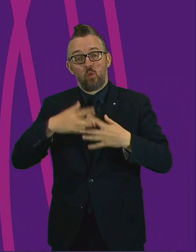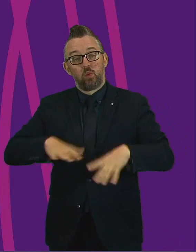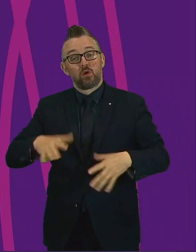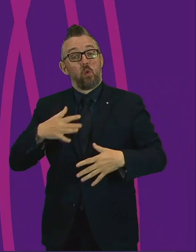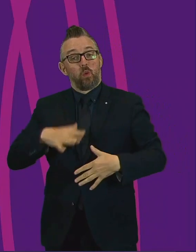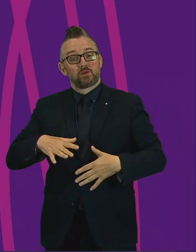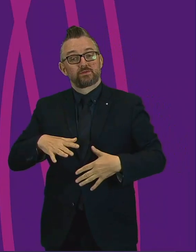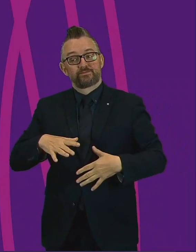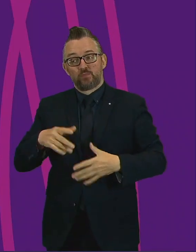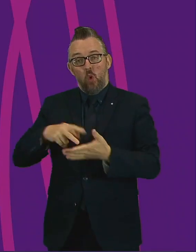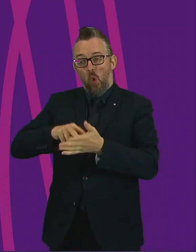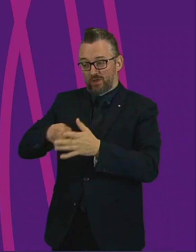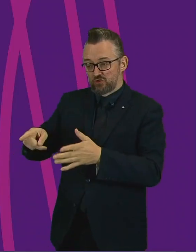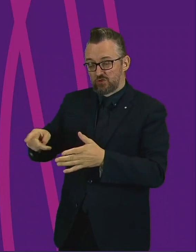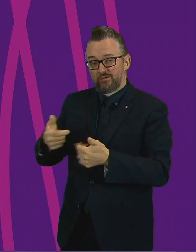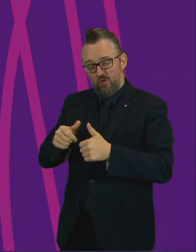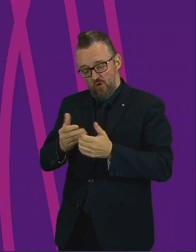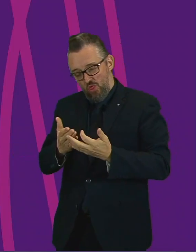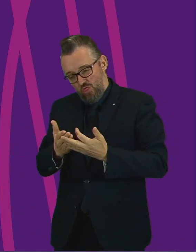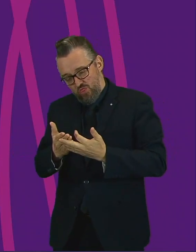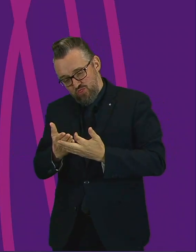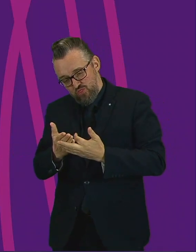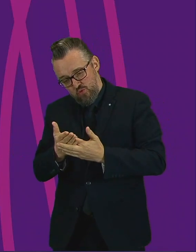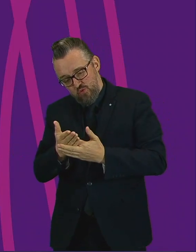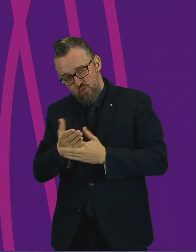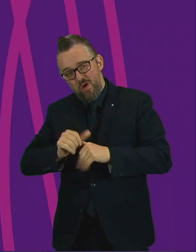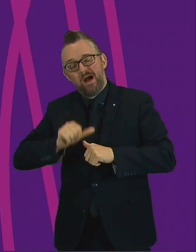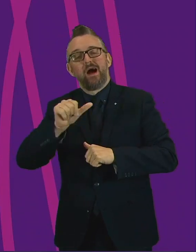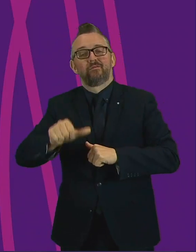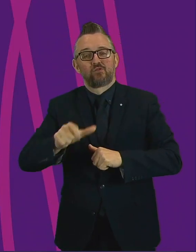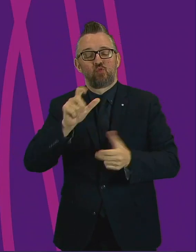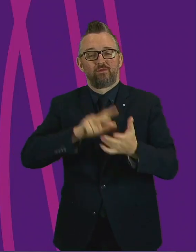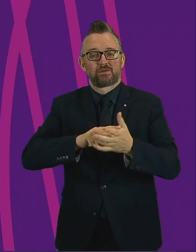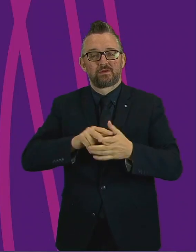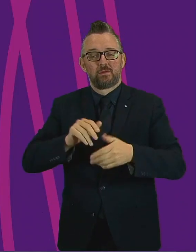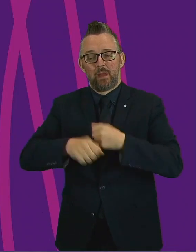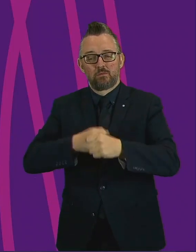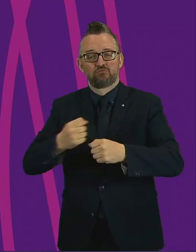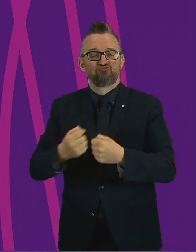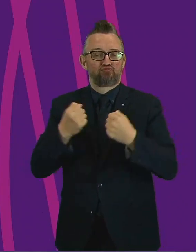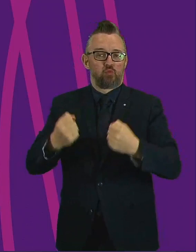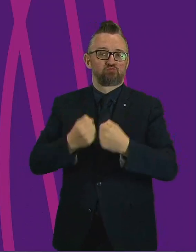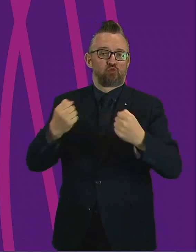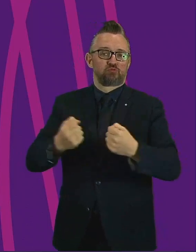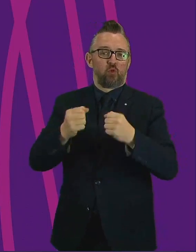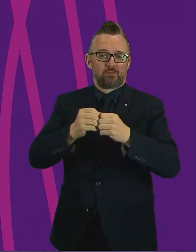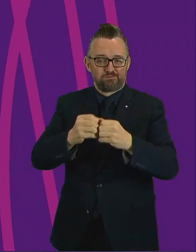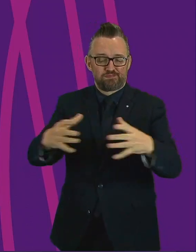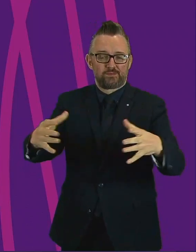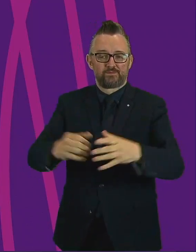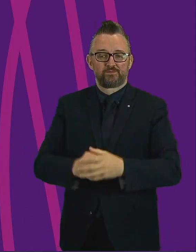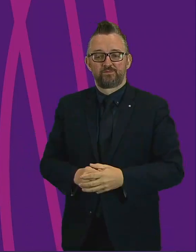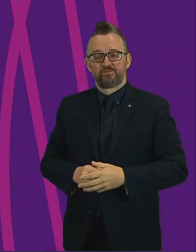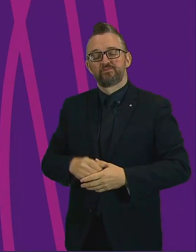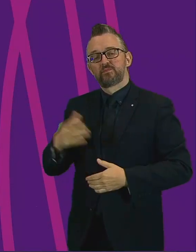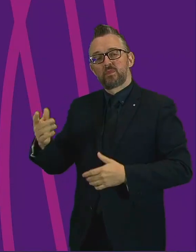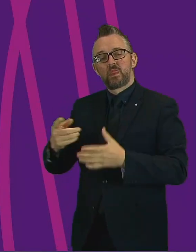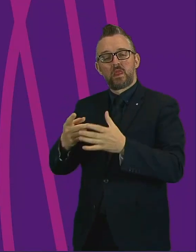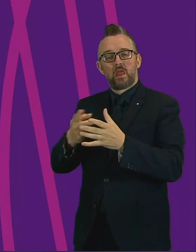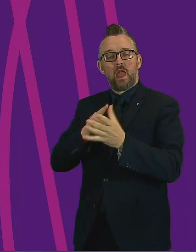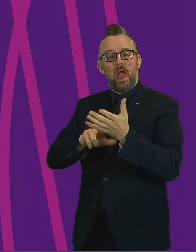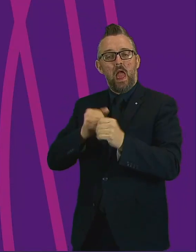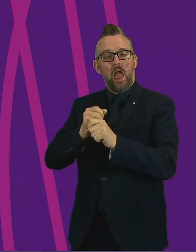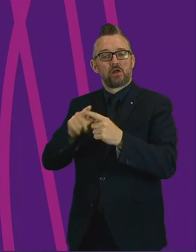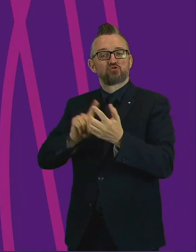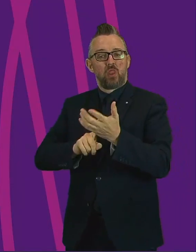organisations like this come through this pandemic and able to go once again from strength to strength. Angela Constance to be followed by Beatrice